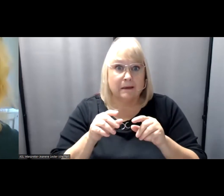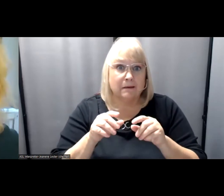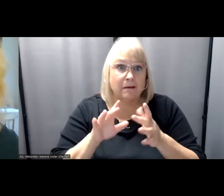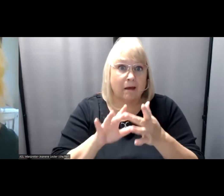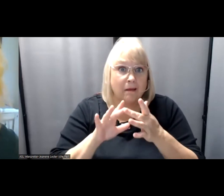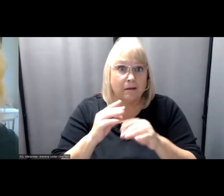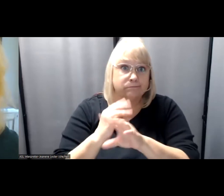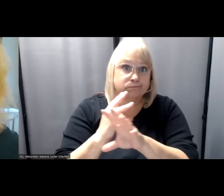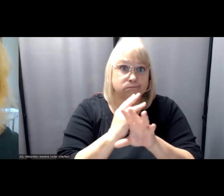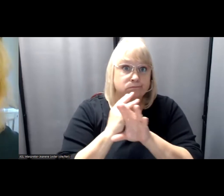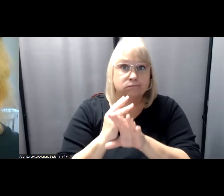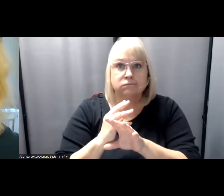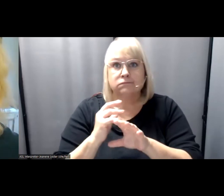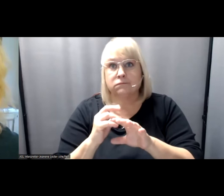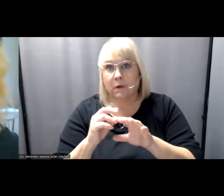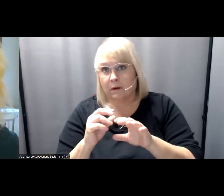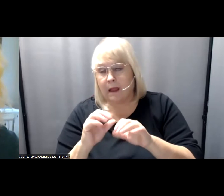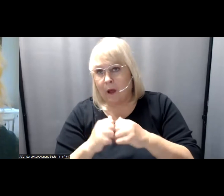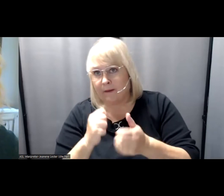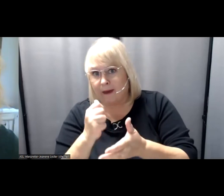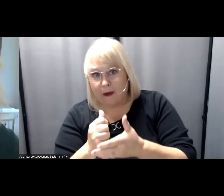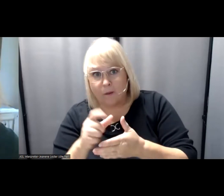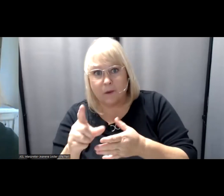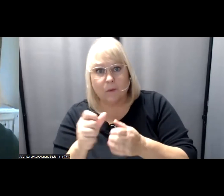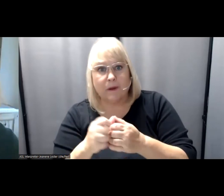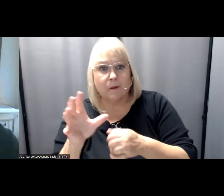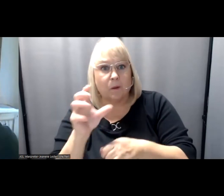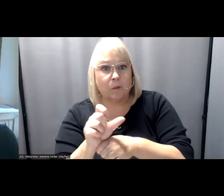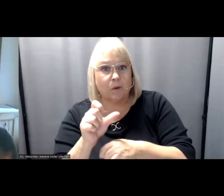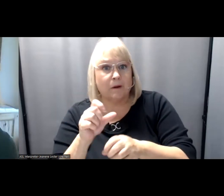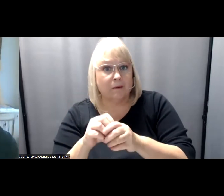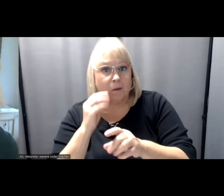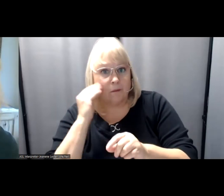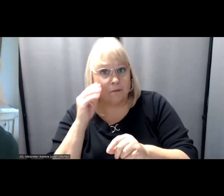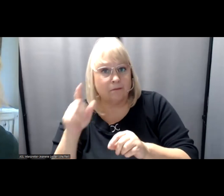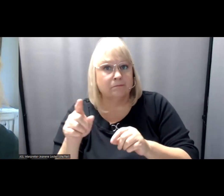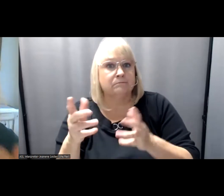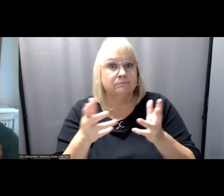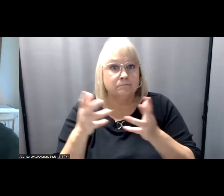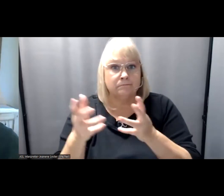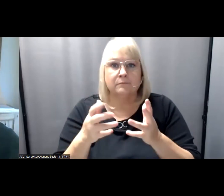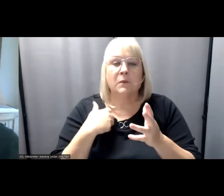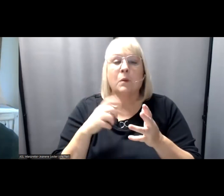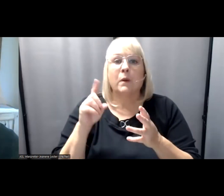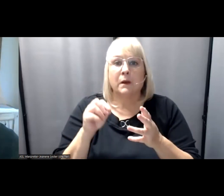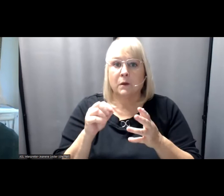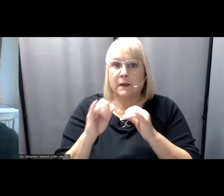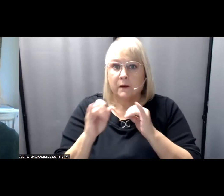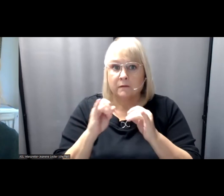help you working from home or working remotely, right? So we do these interviews, we gather information, we